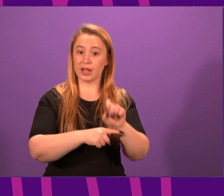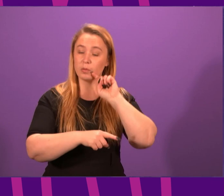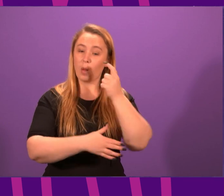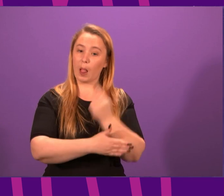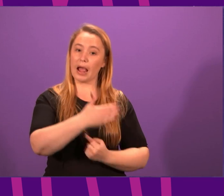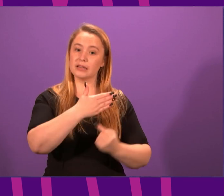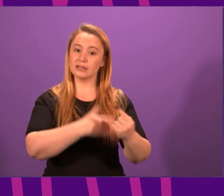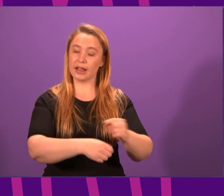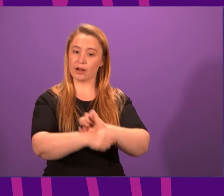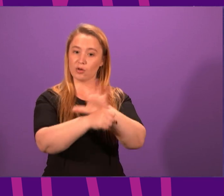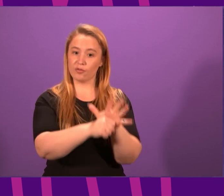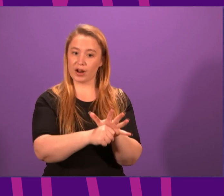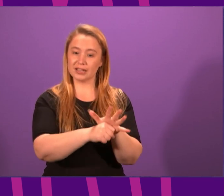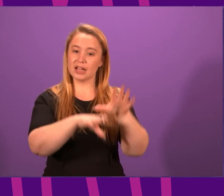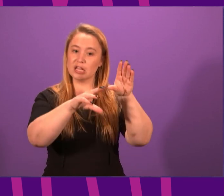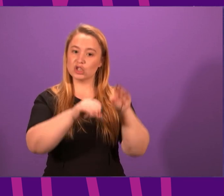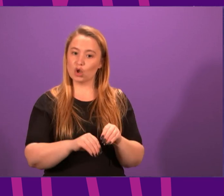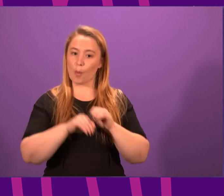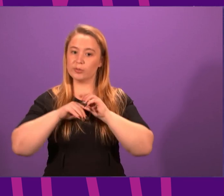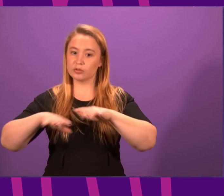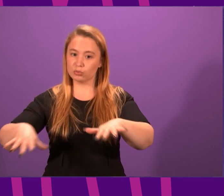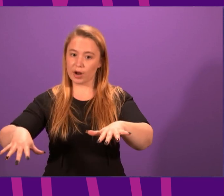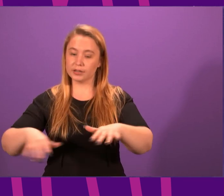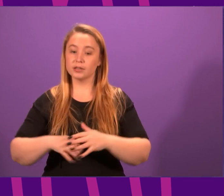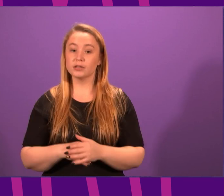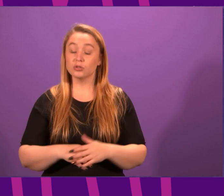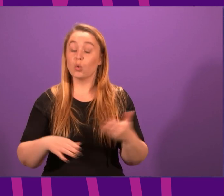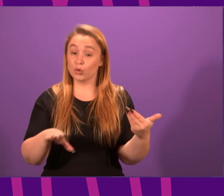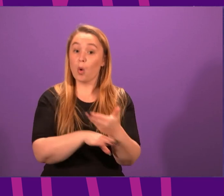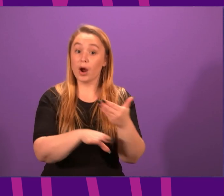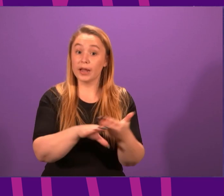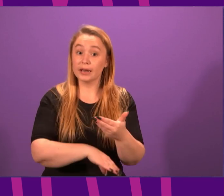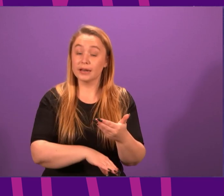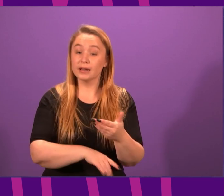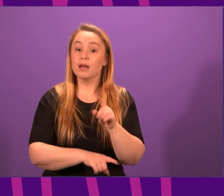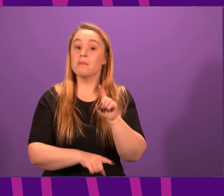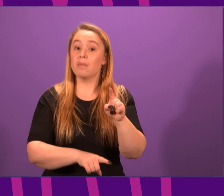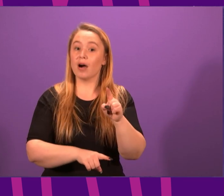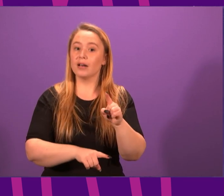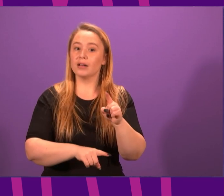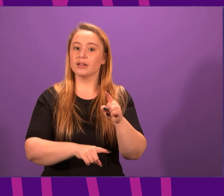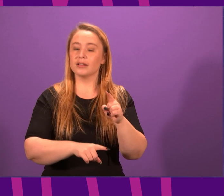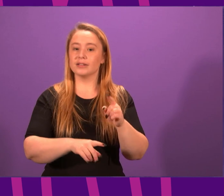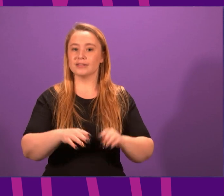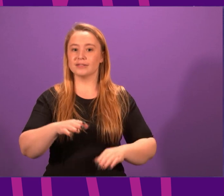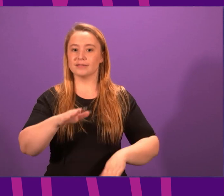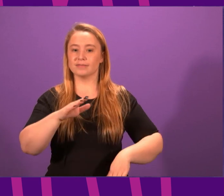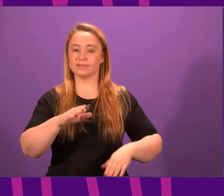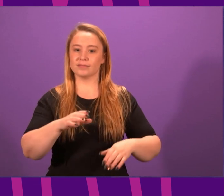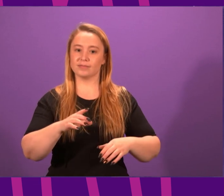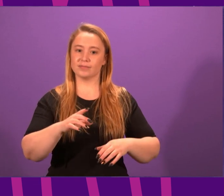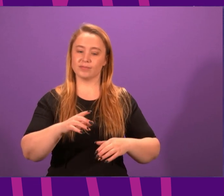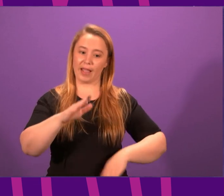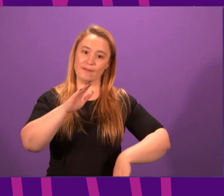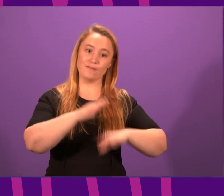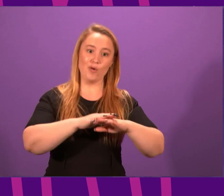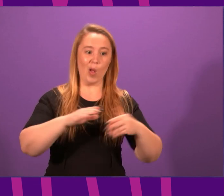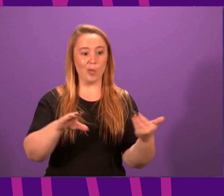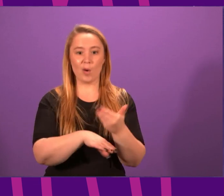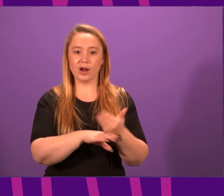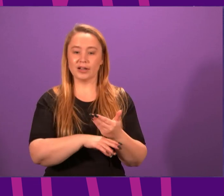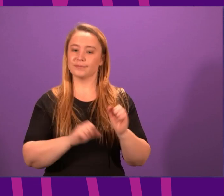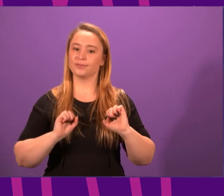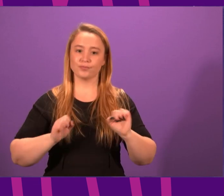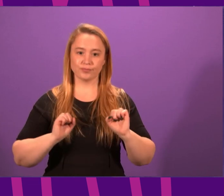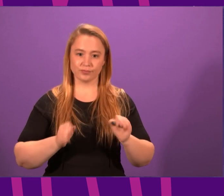stop the spread of it. But it is doing it, but it's not doing it anywhere near as much as we need it to do it. Test and protect